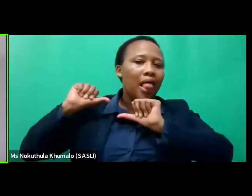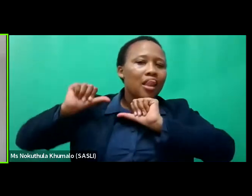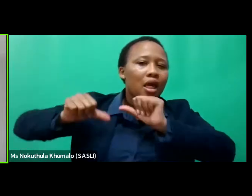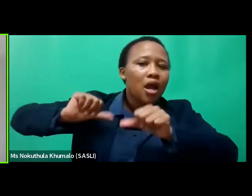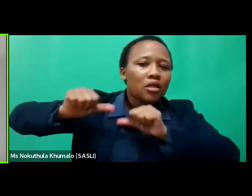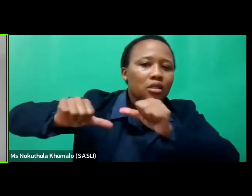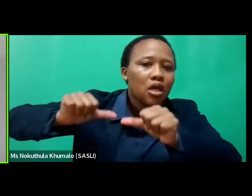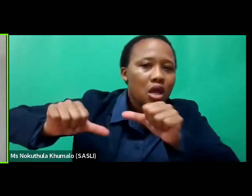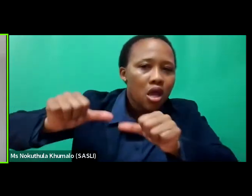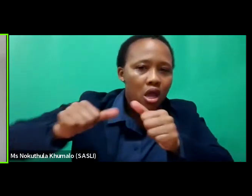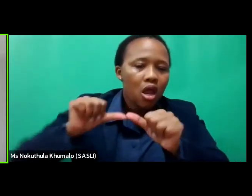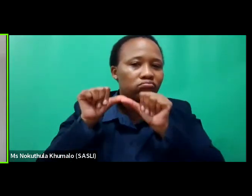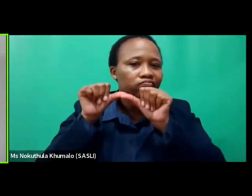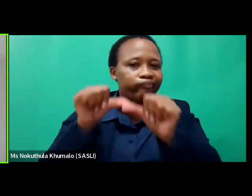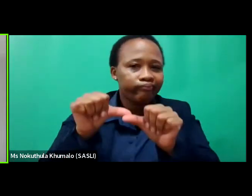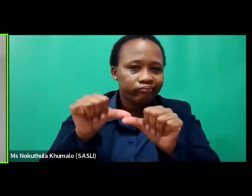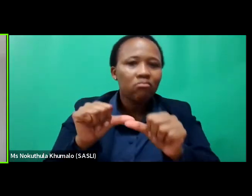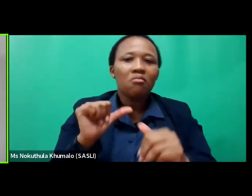creating